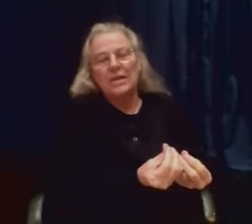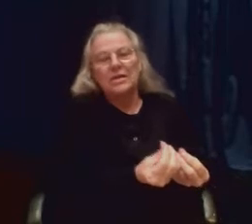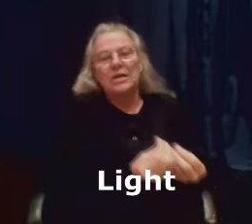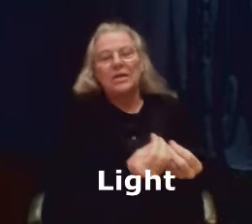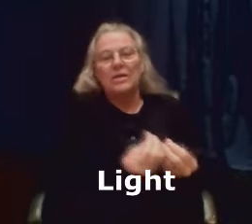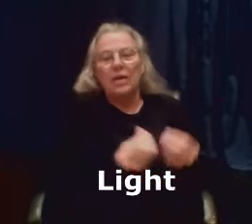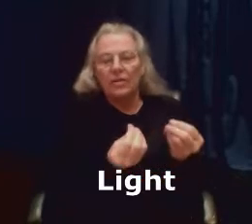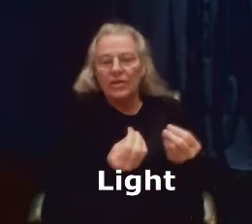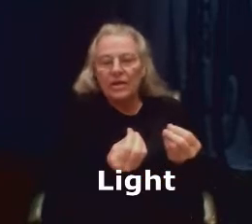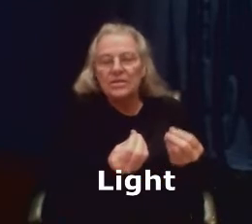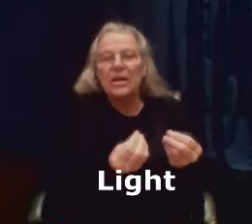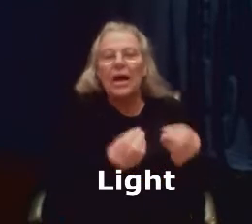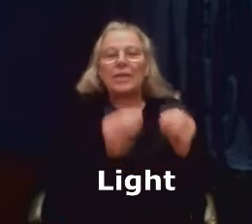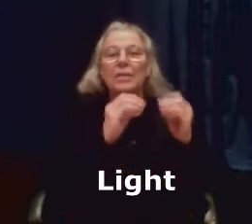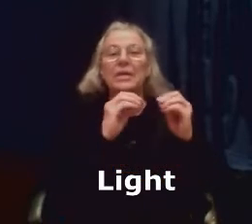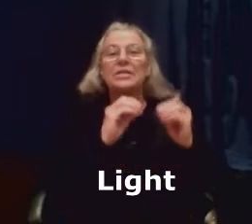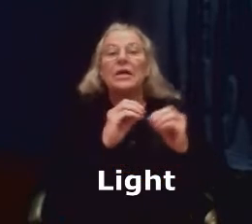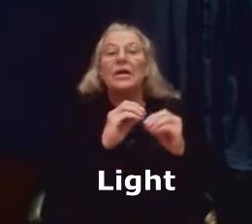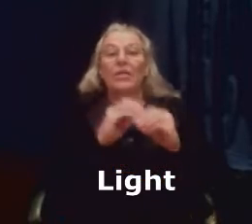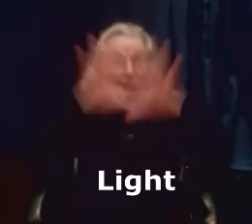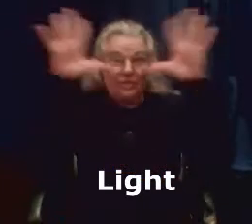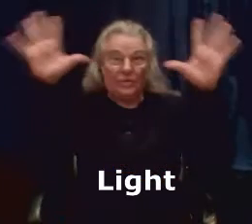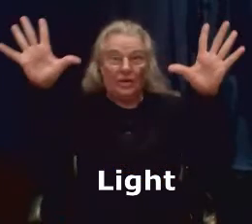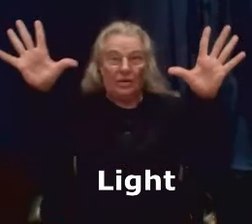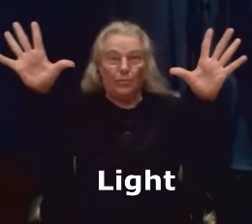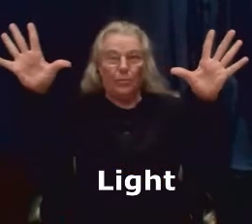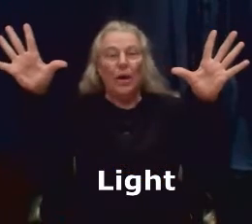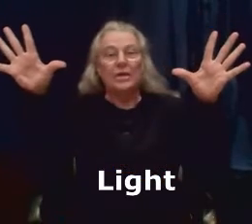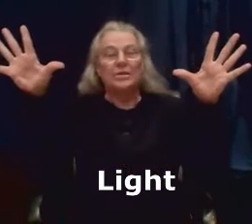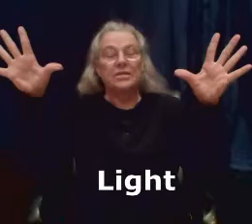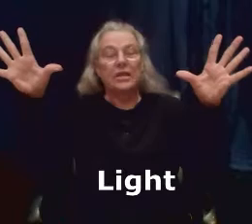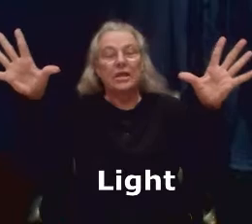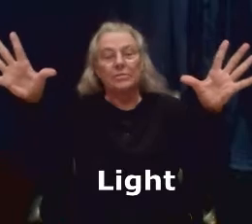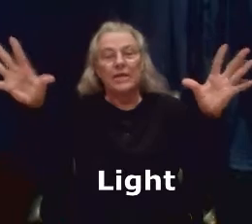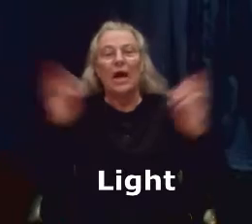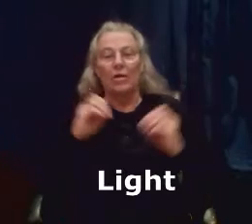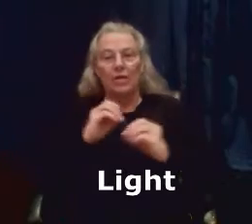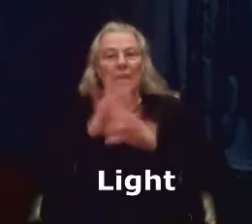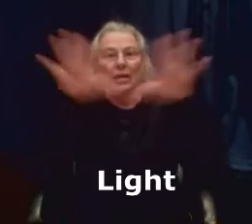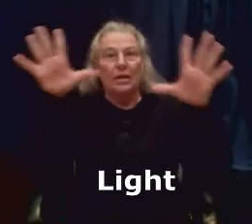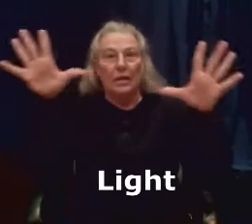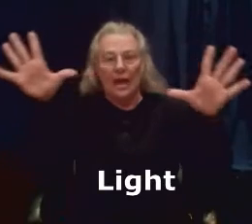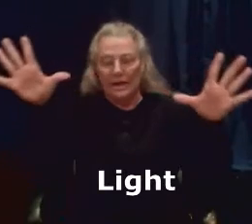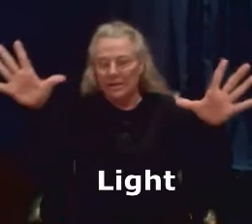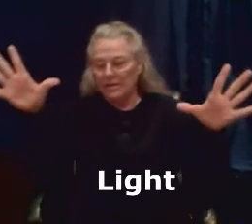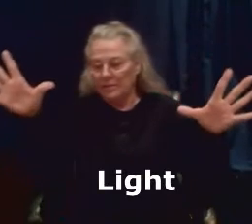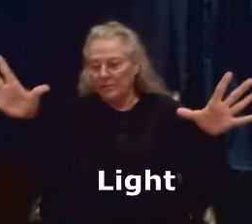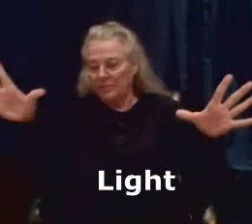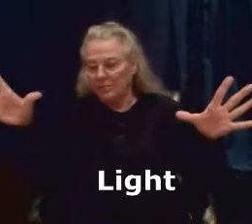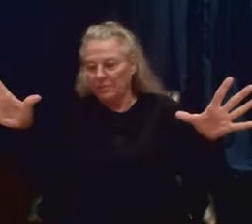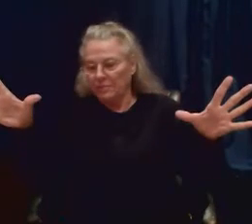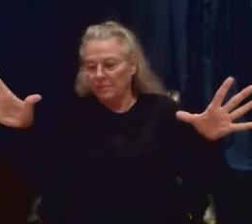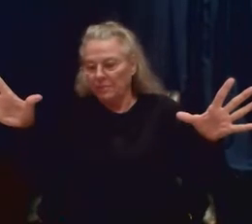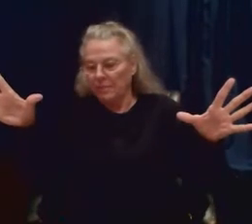Light, now this light means the brightness that comes out. Light.